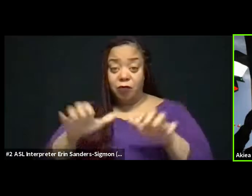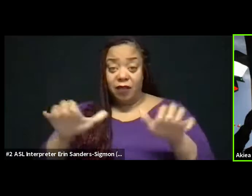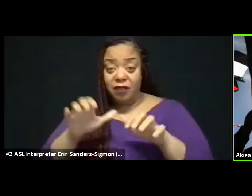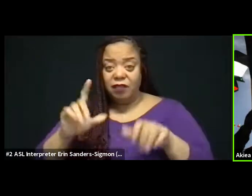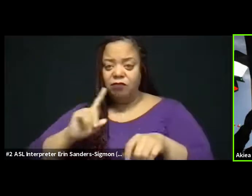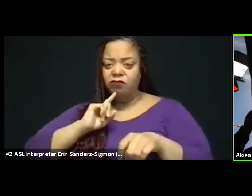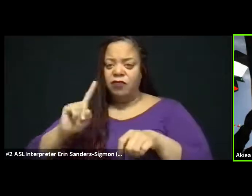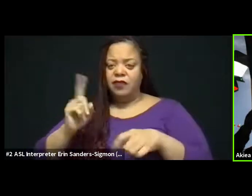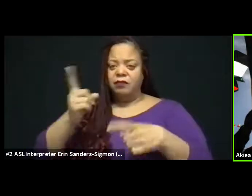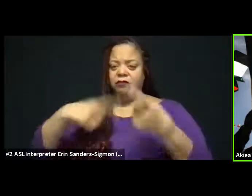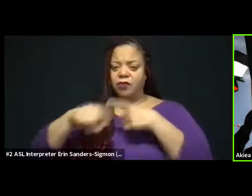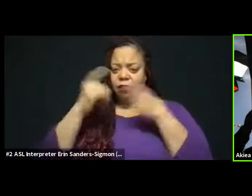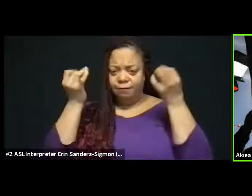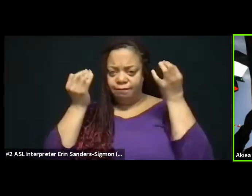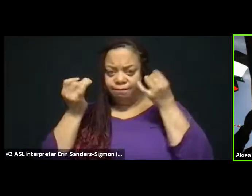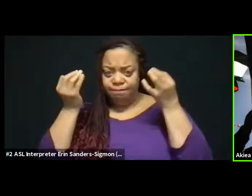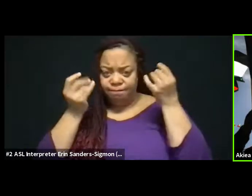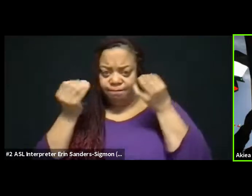so